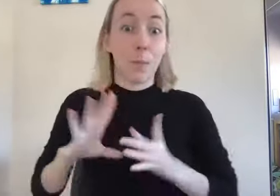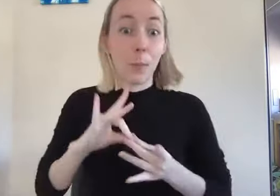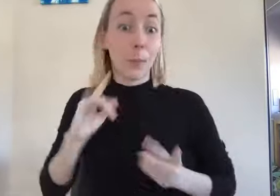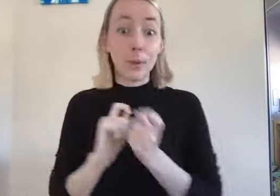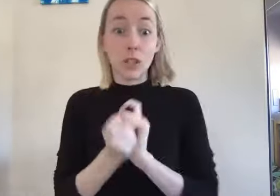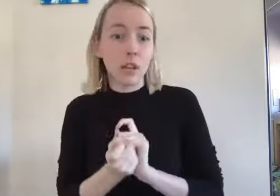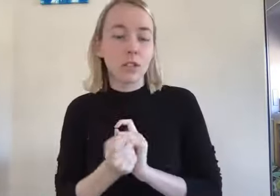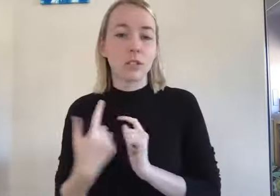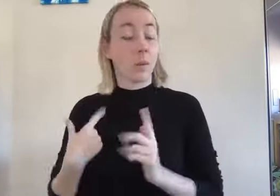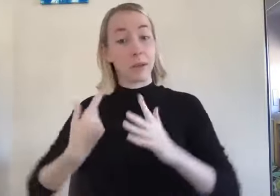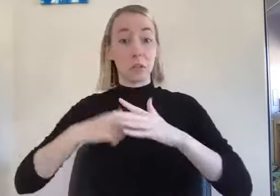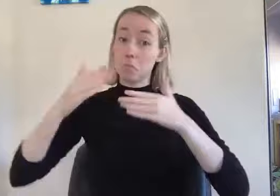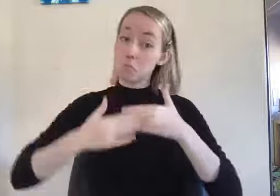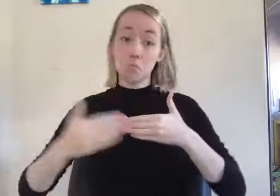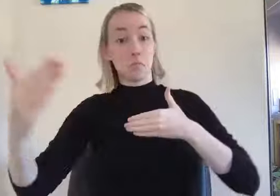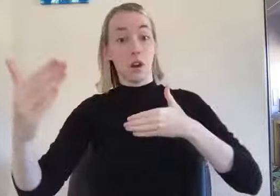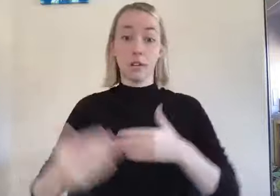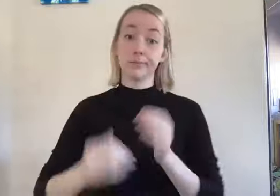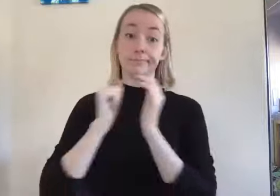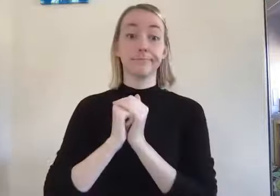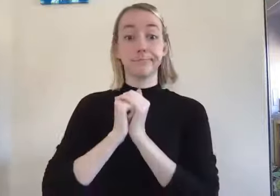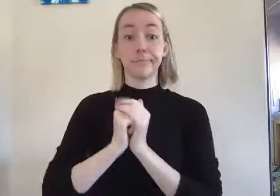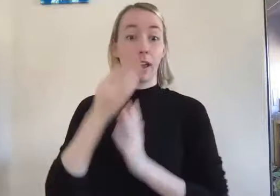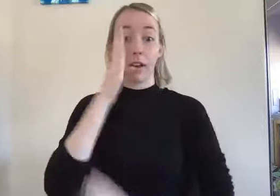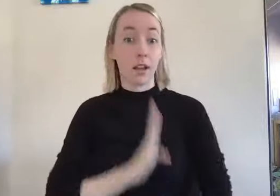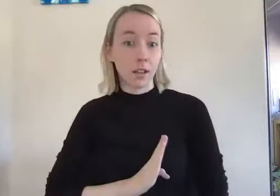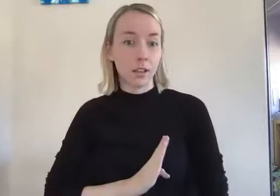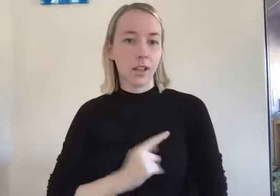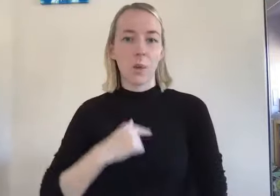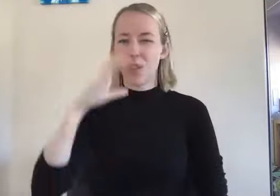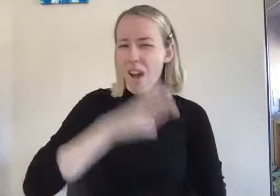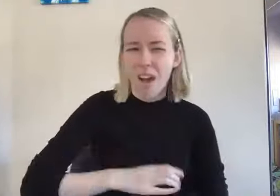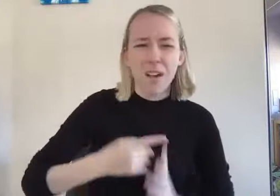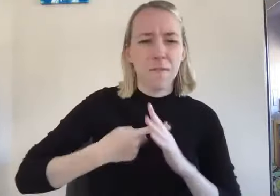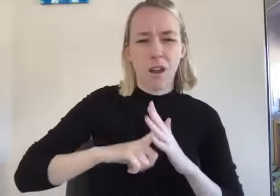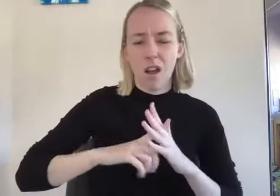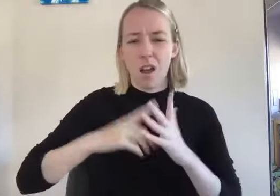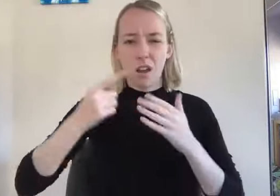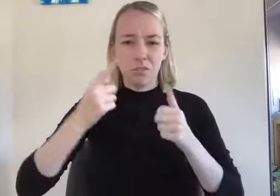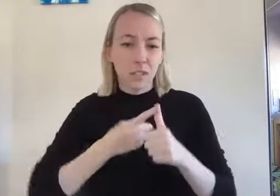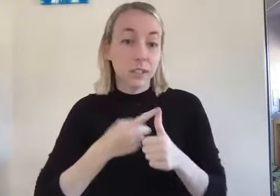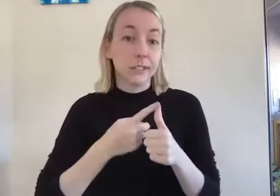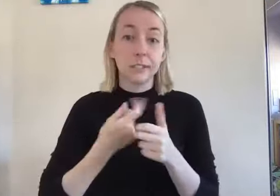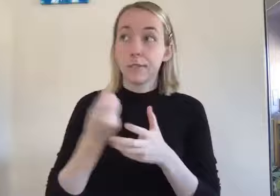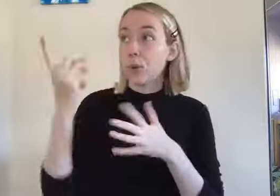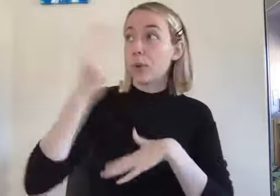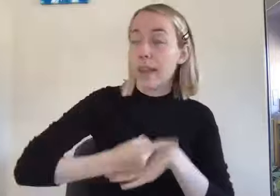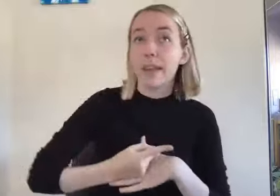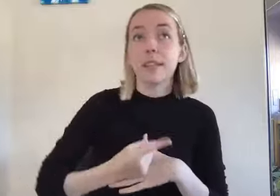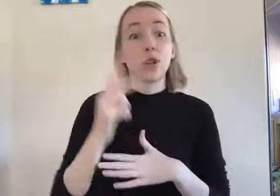he believes, And I started doing that in there. And it was weird at first, a couple of days. And